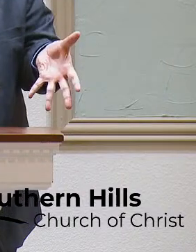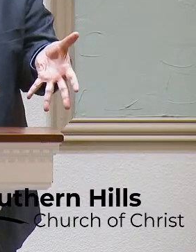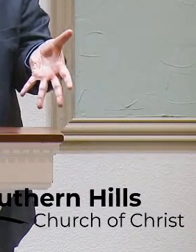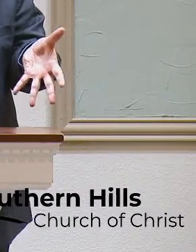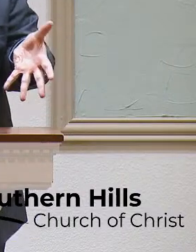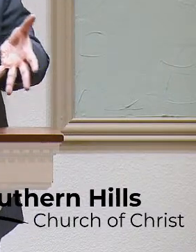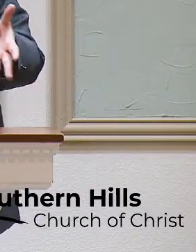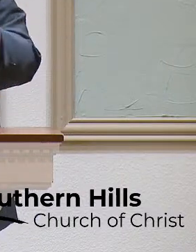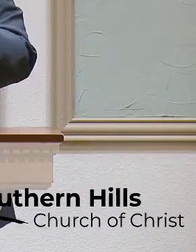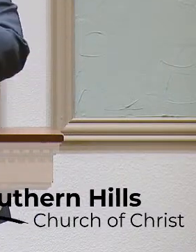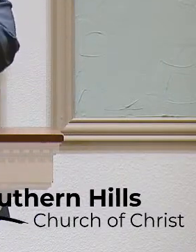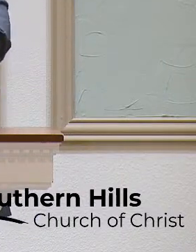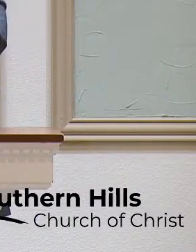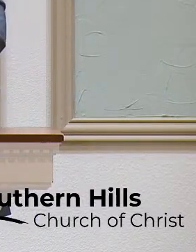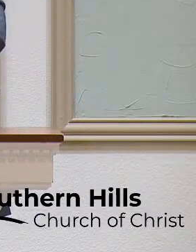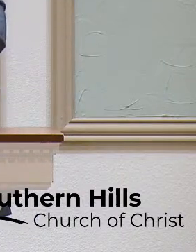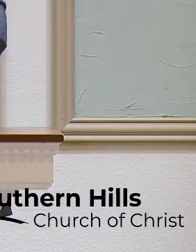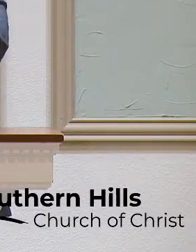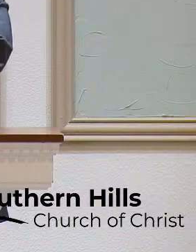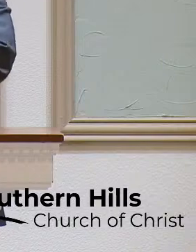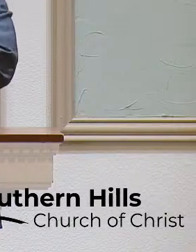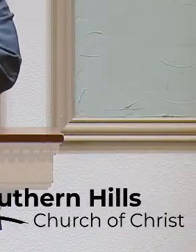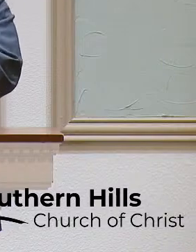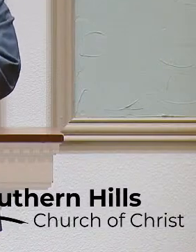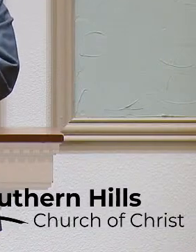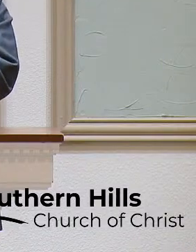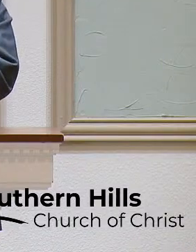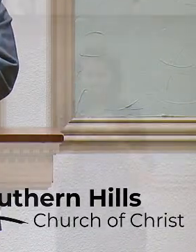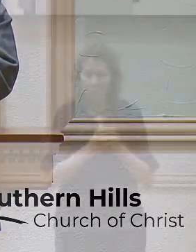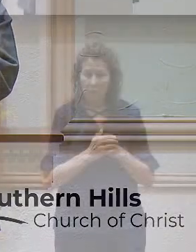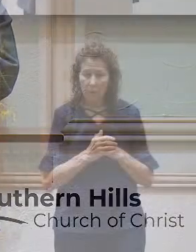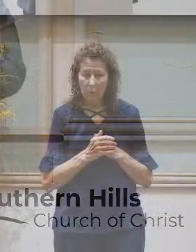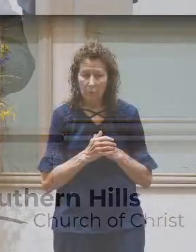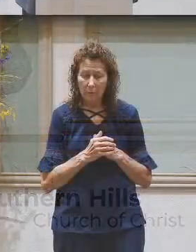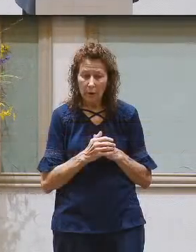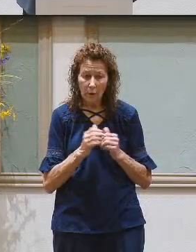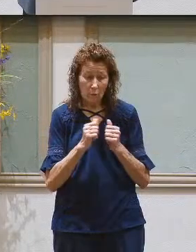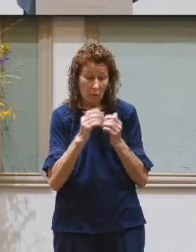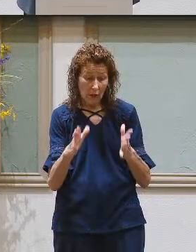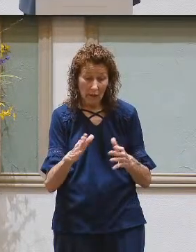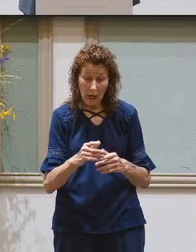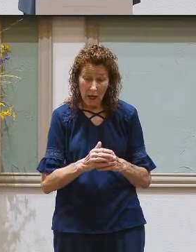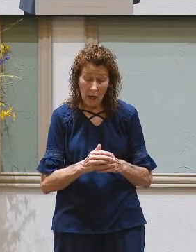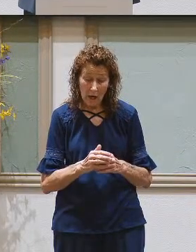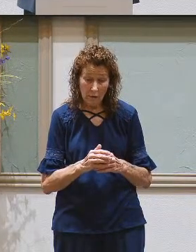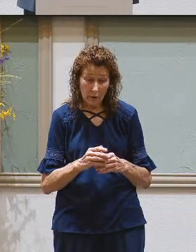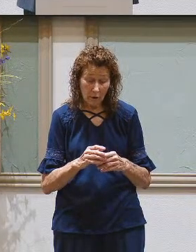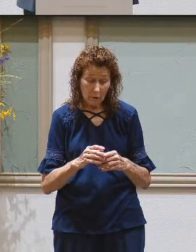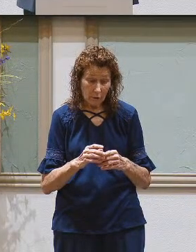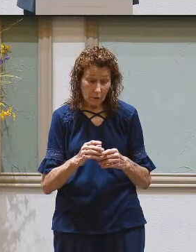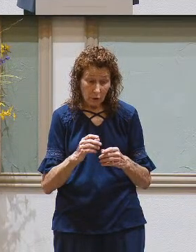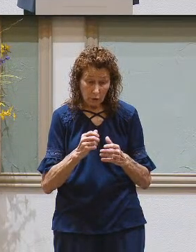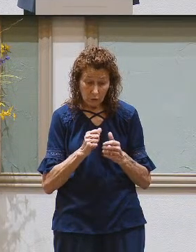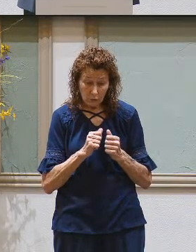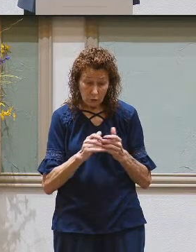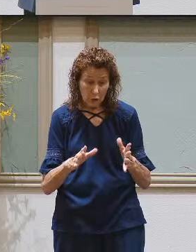just and merciful without compromising one or the other?